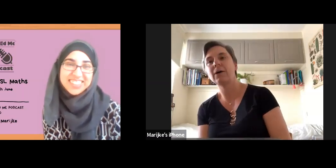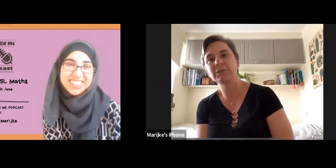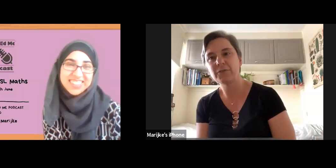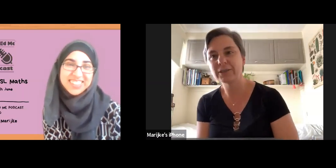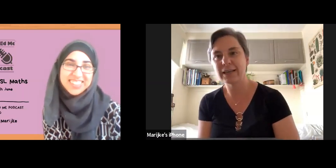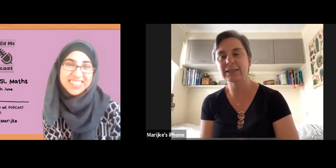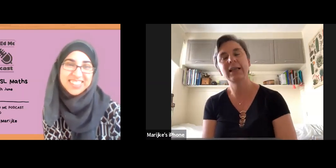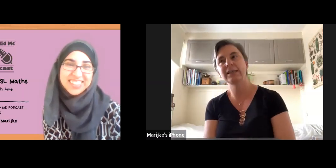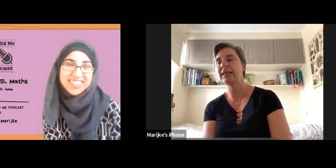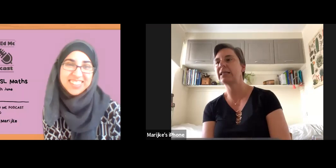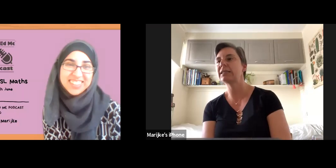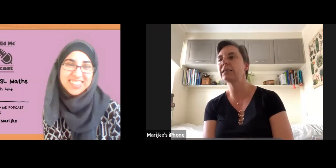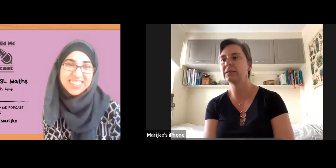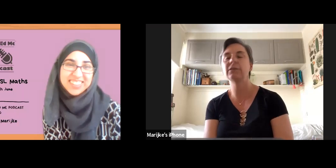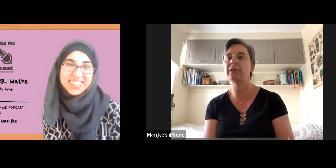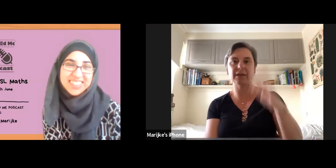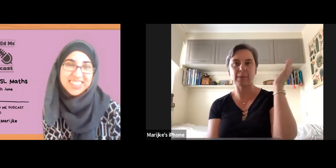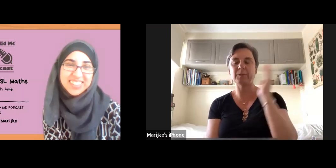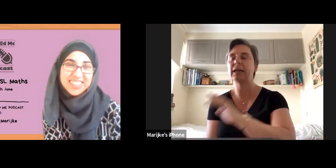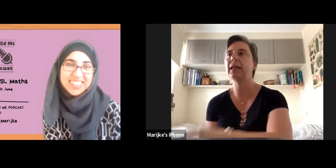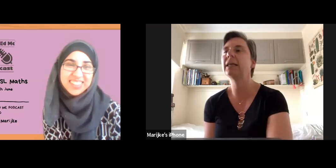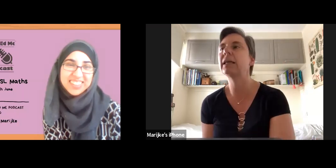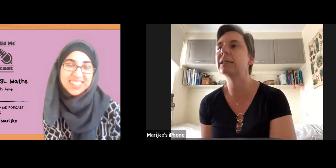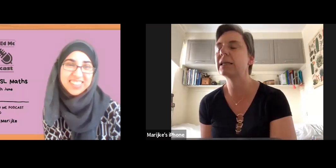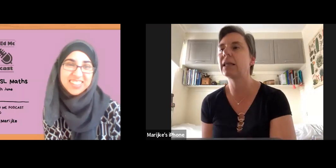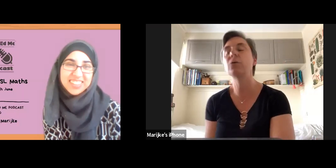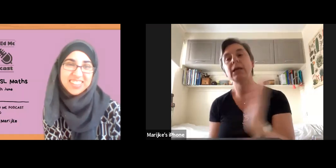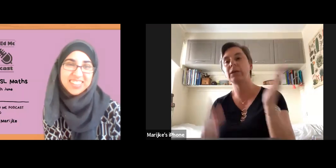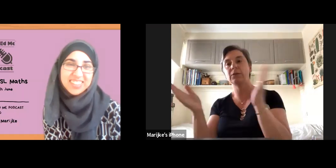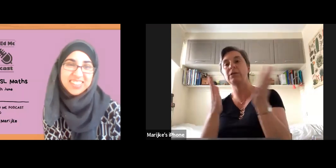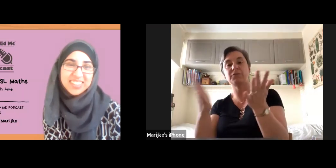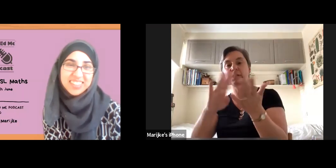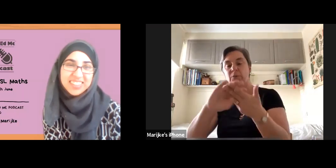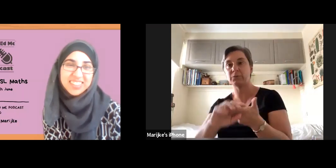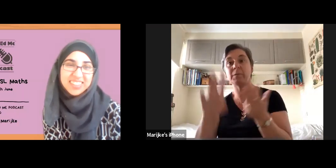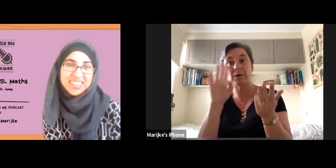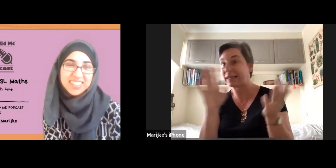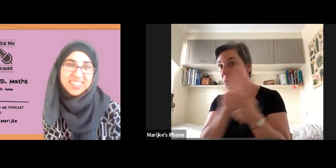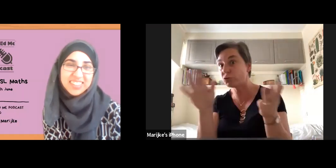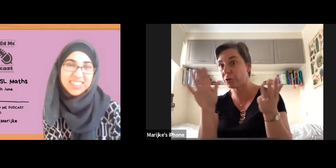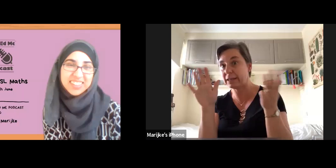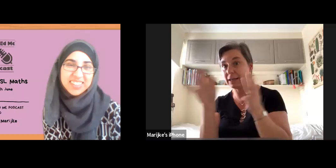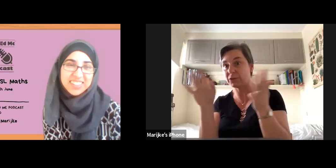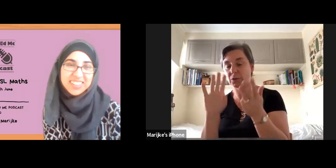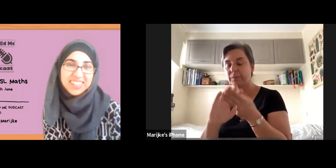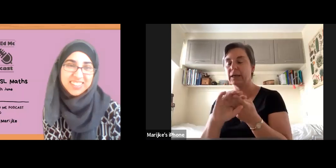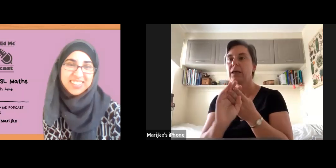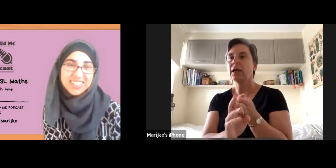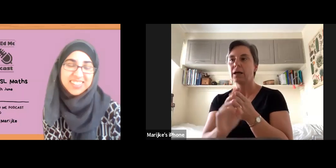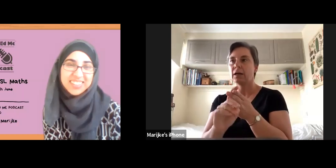was the first lesson, and then the next lesson, the same thing happened again. And I said, like, okay, we can do this 3 ways. Remember, I had no training at all. This